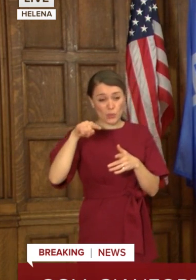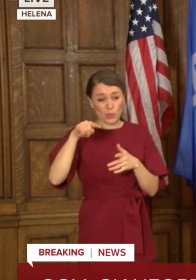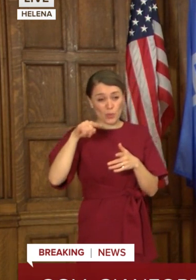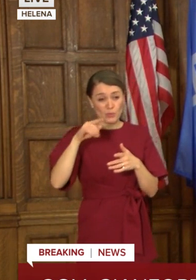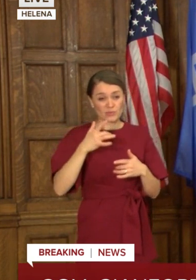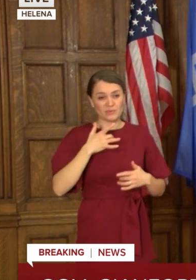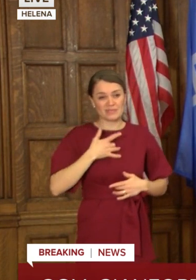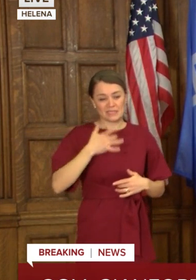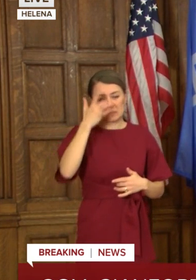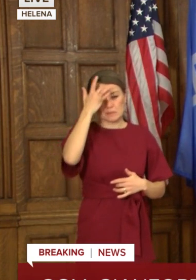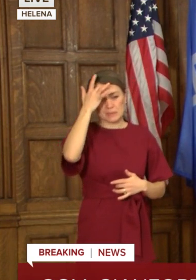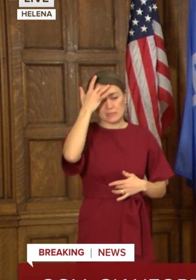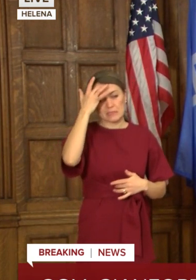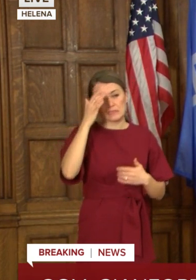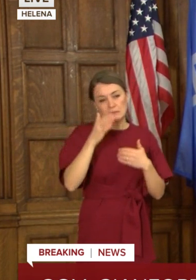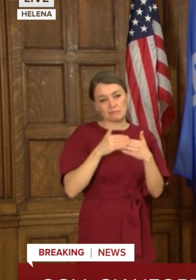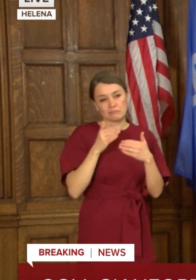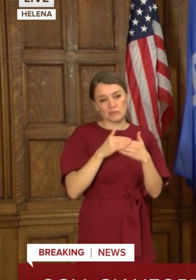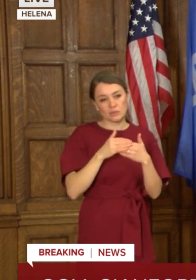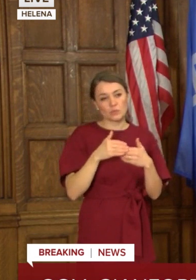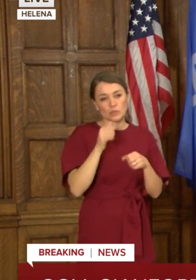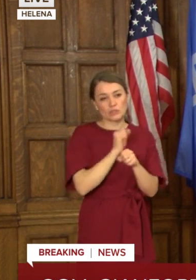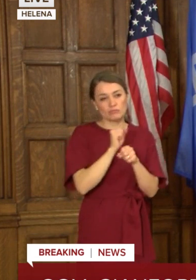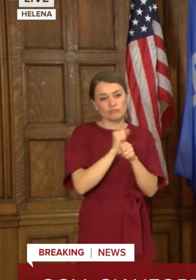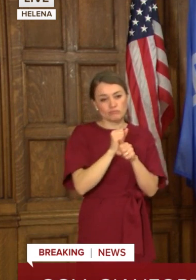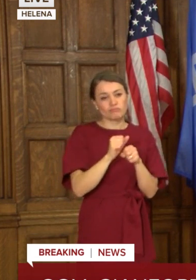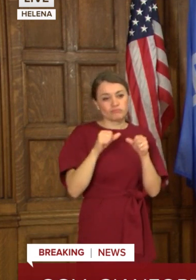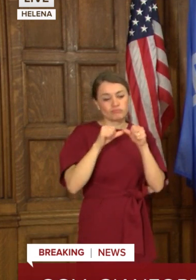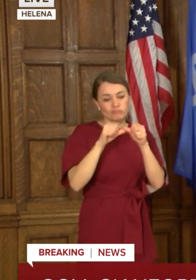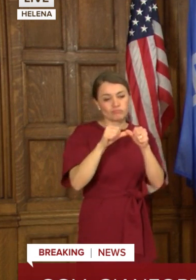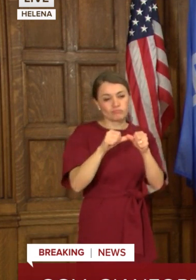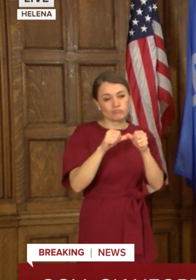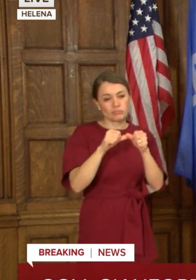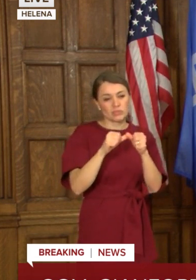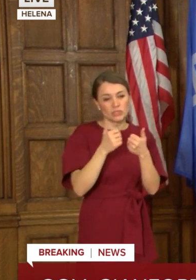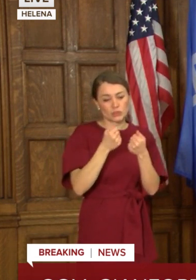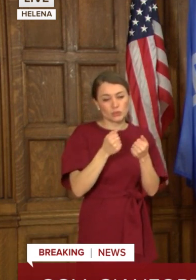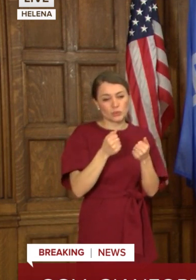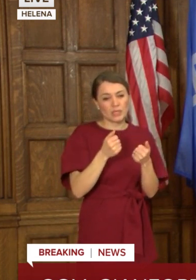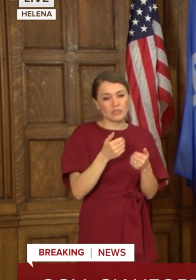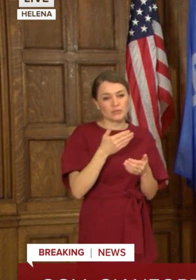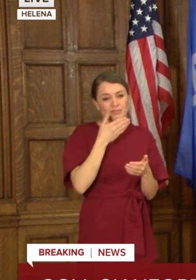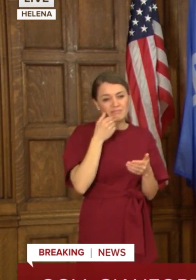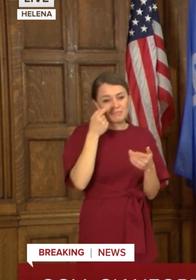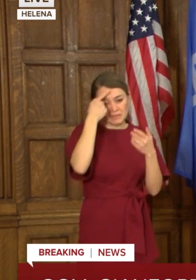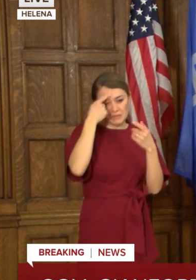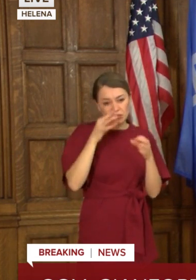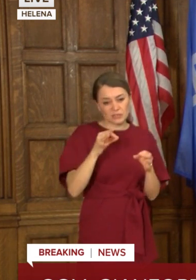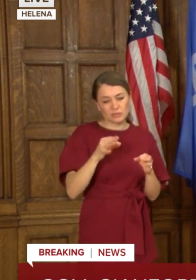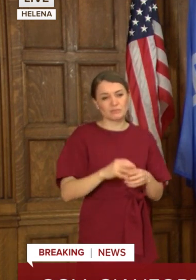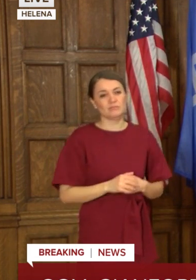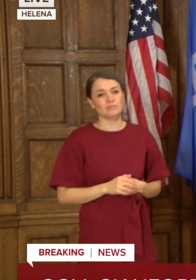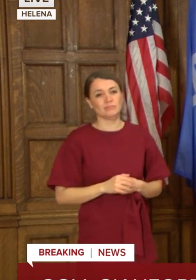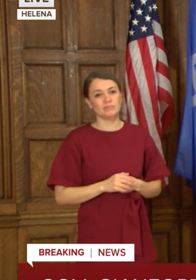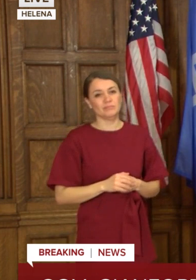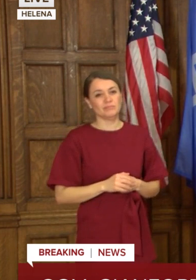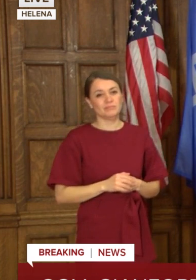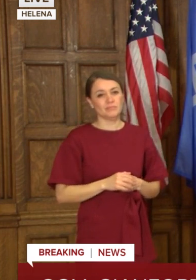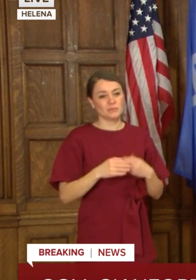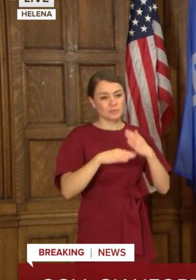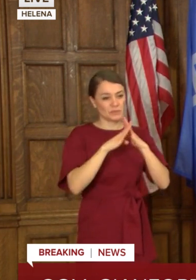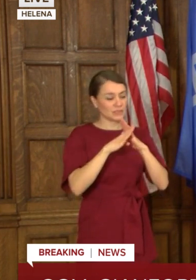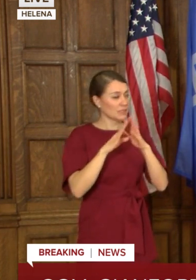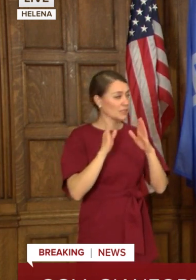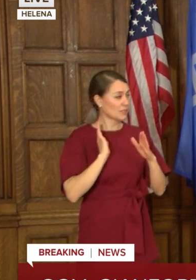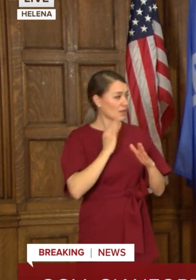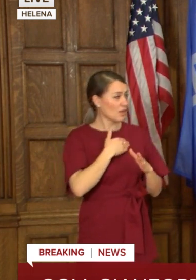We're going to work through that and then use the facts available to us to make the best decisions so that we can continue to protect our communities.